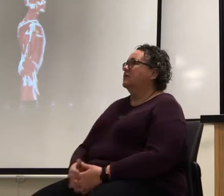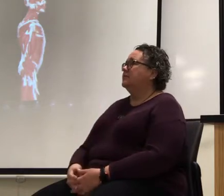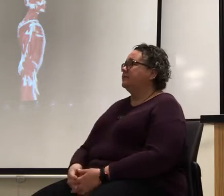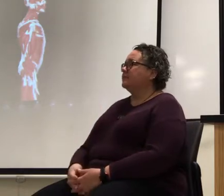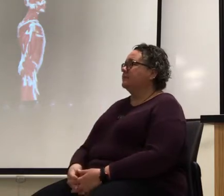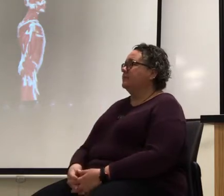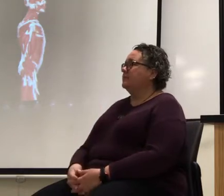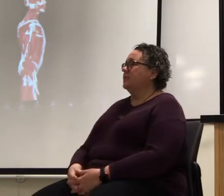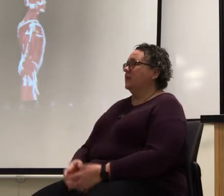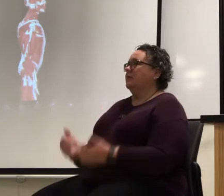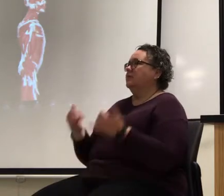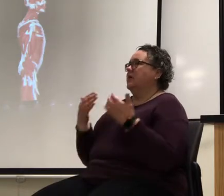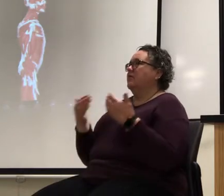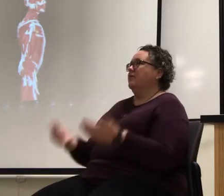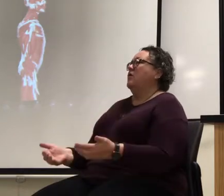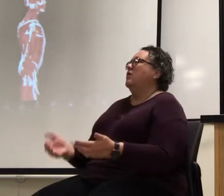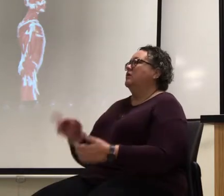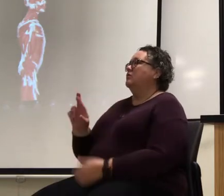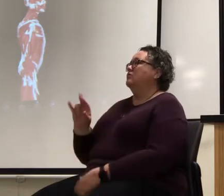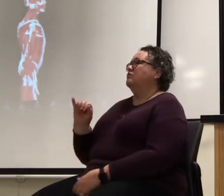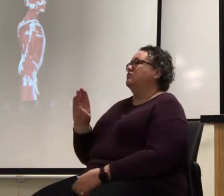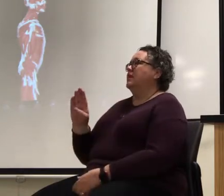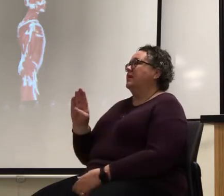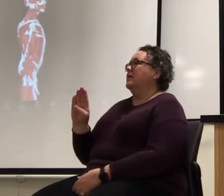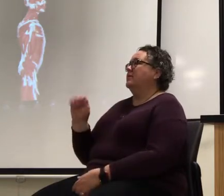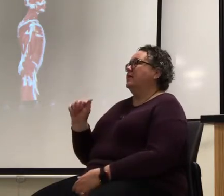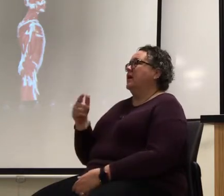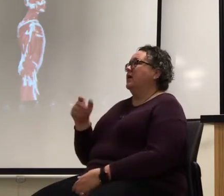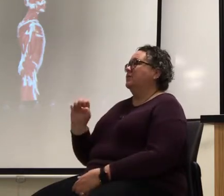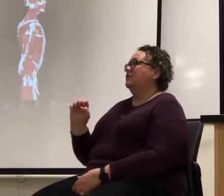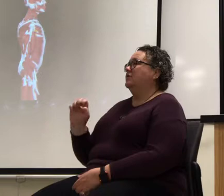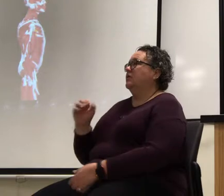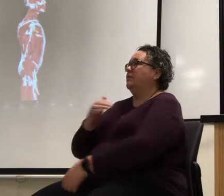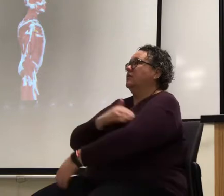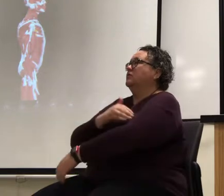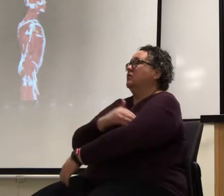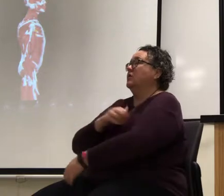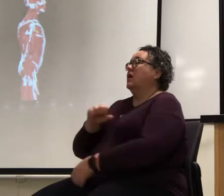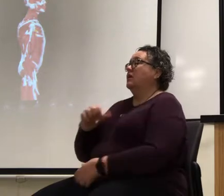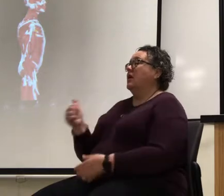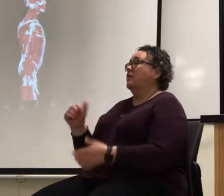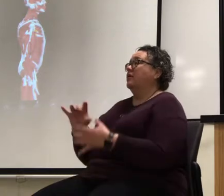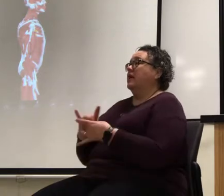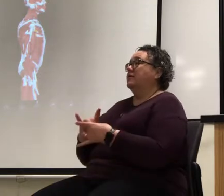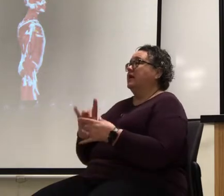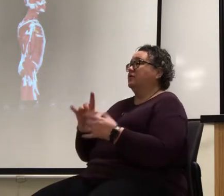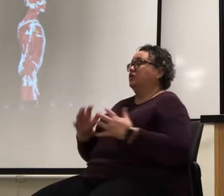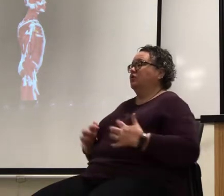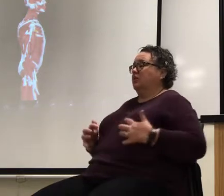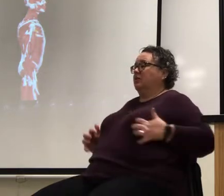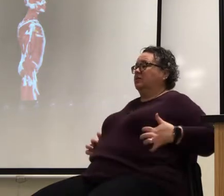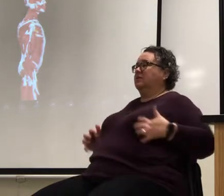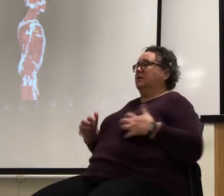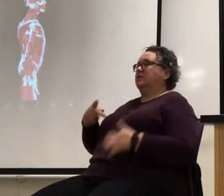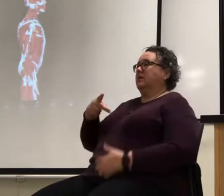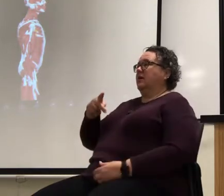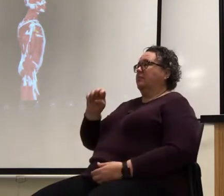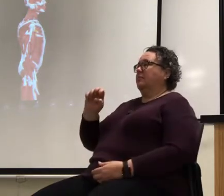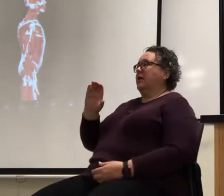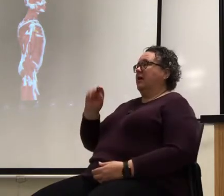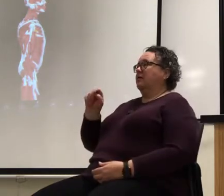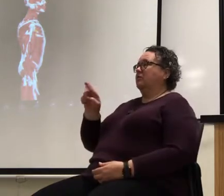It's a rib cage muscle. Another muscle that attaches to the scapula is pectoralis minor.